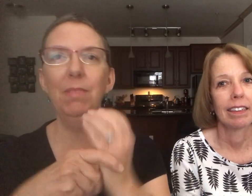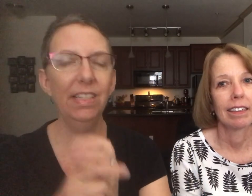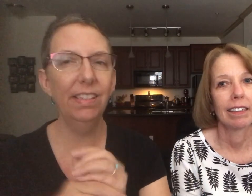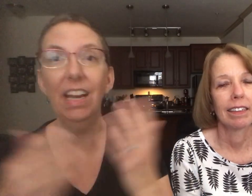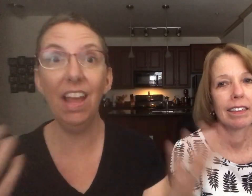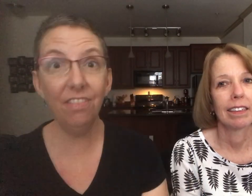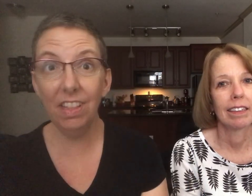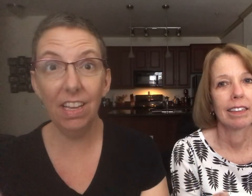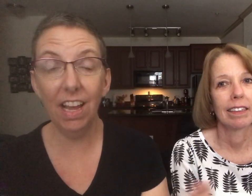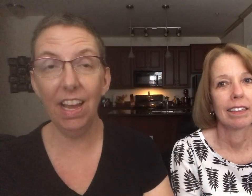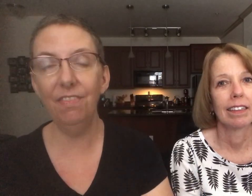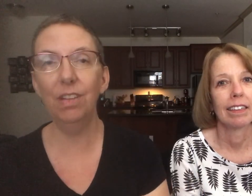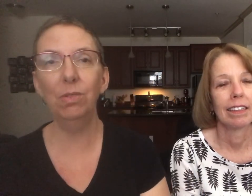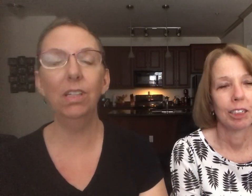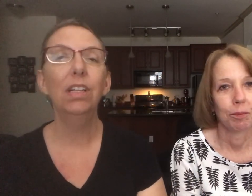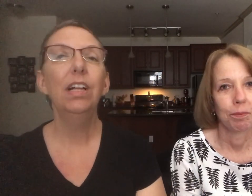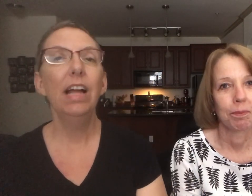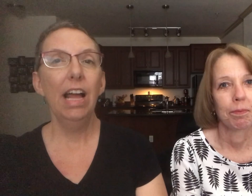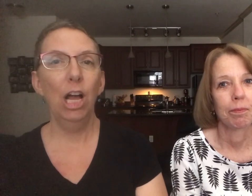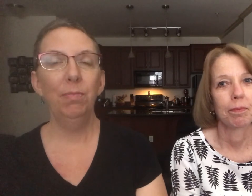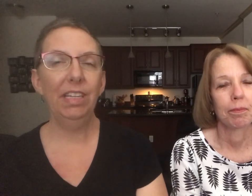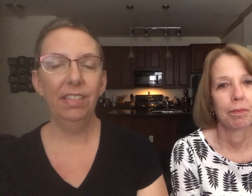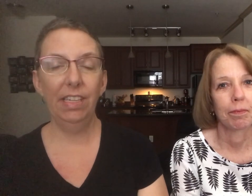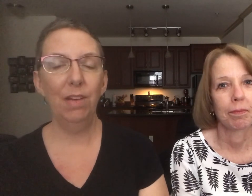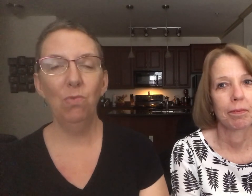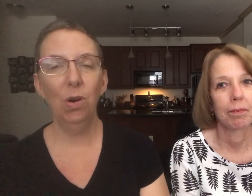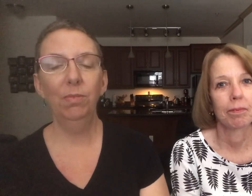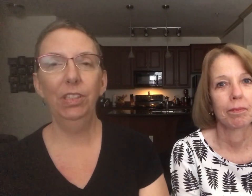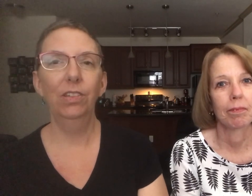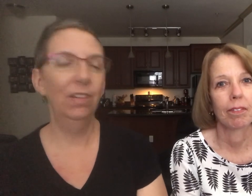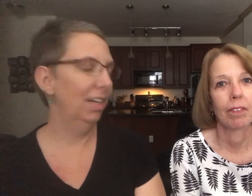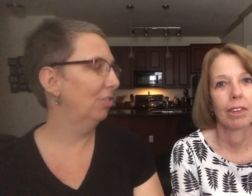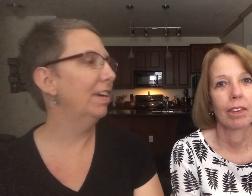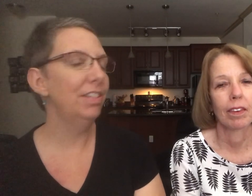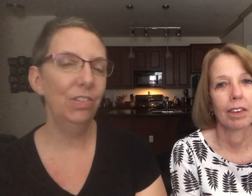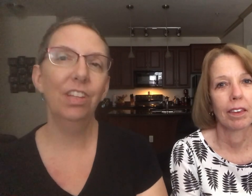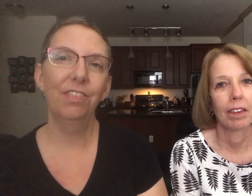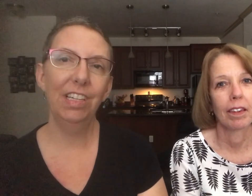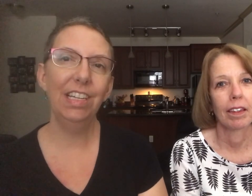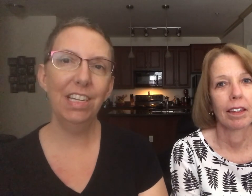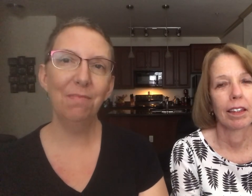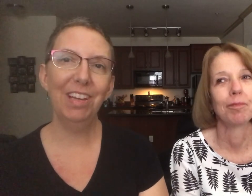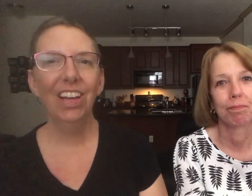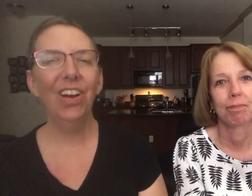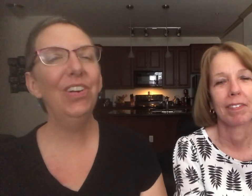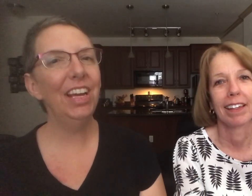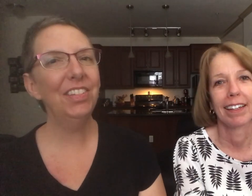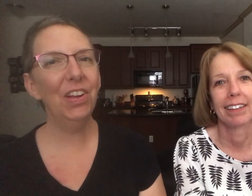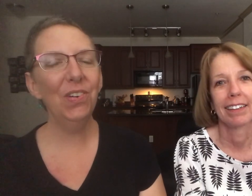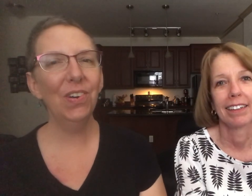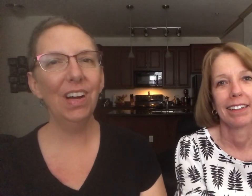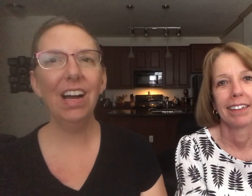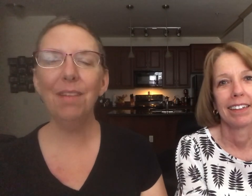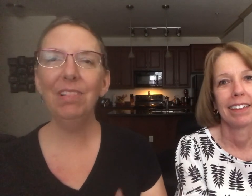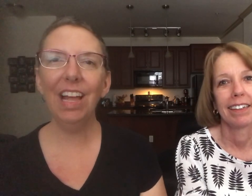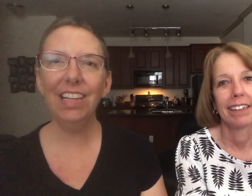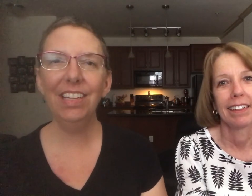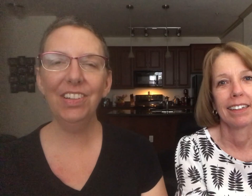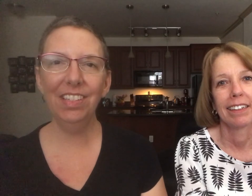mittens and everything I have that will help me to stay warm. So great use of an idiom there. Okay, so I'm glad to hear the